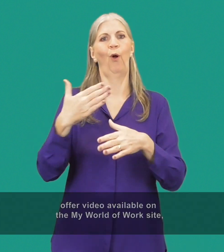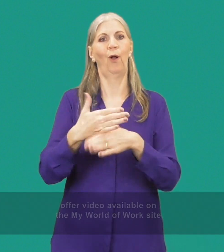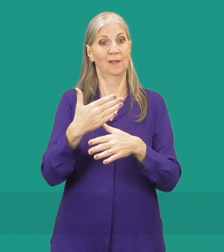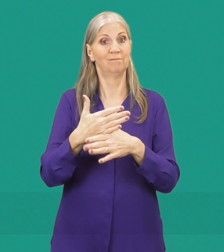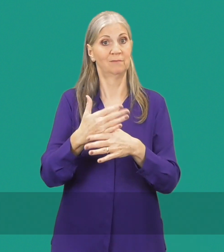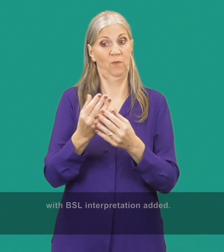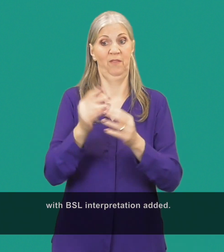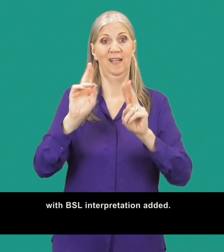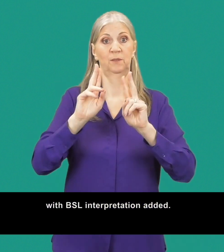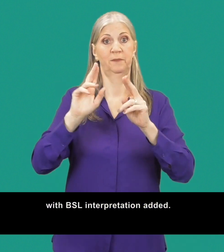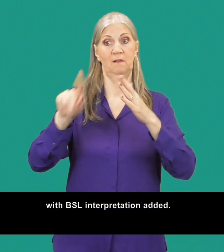added.